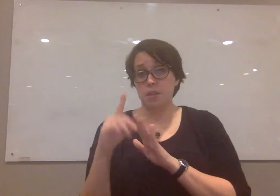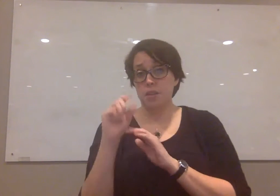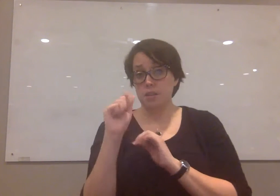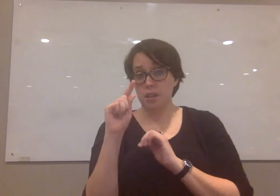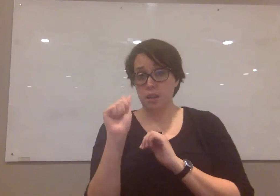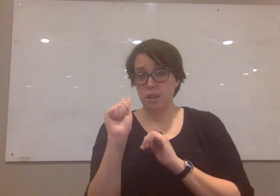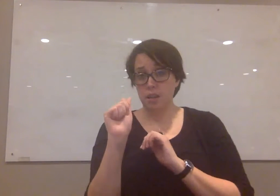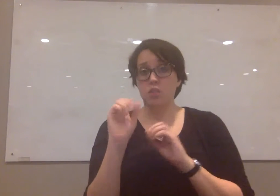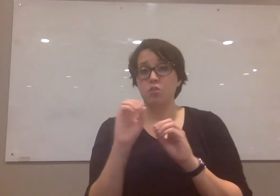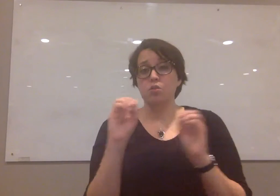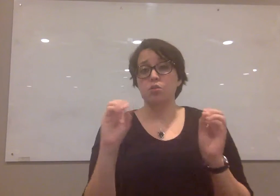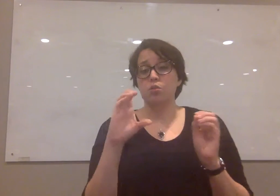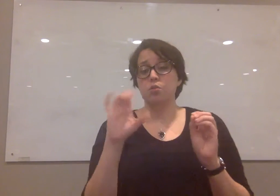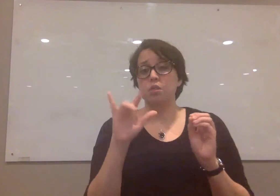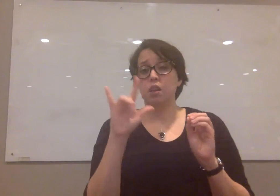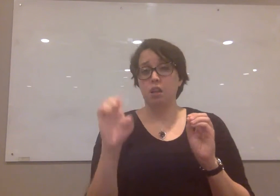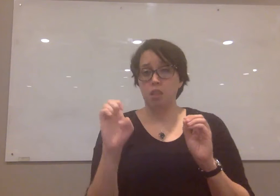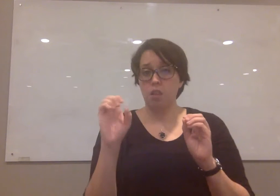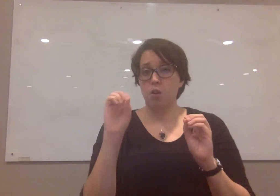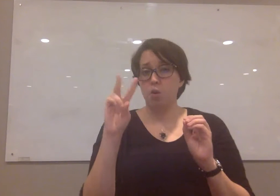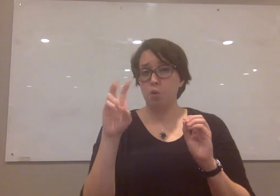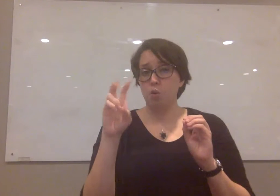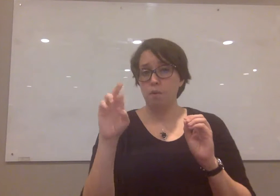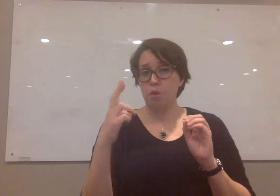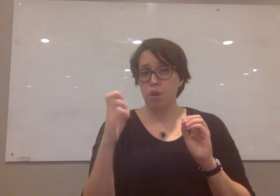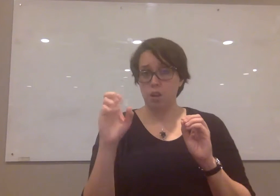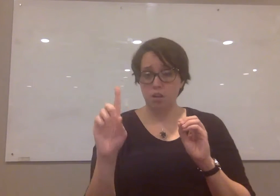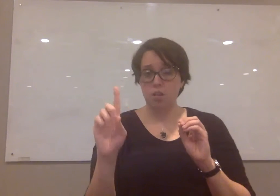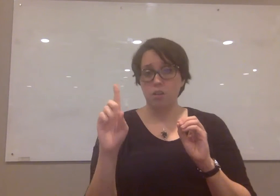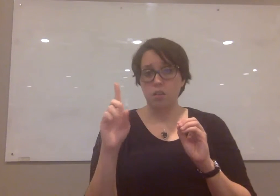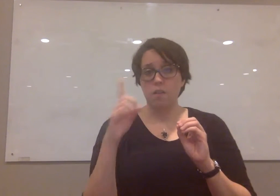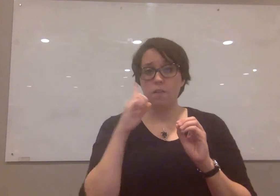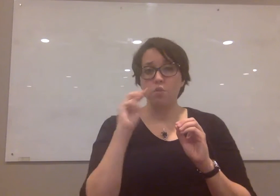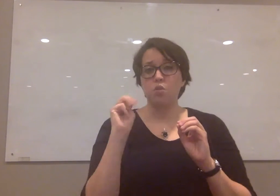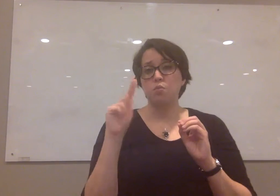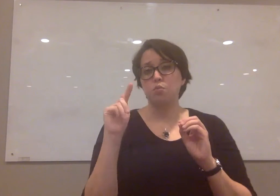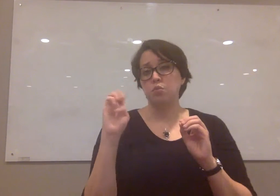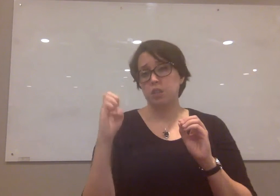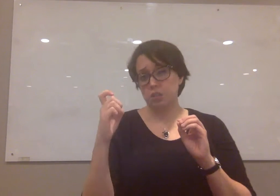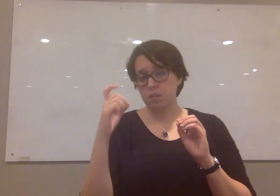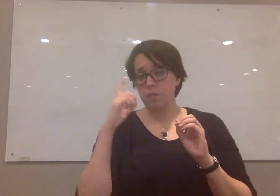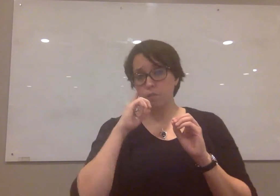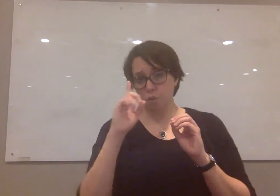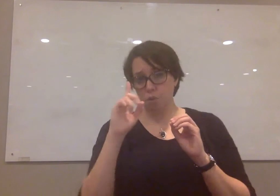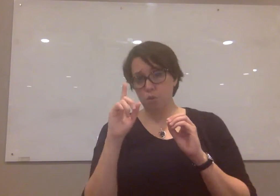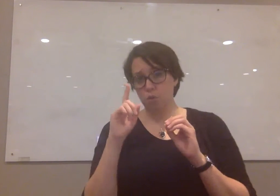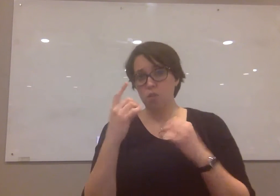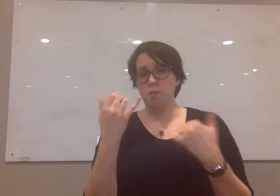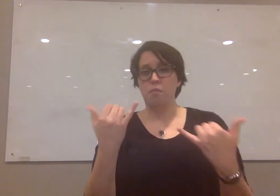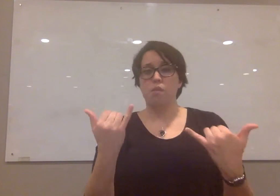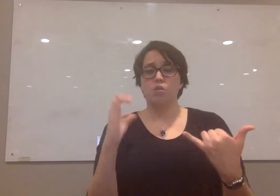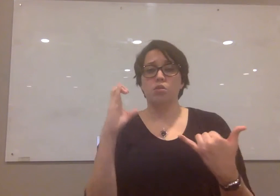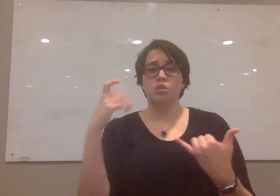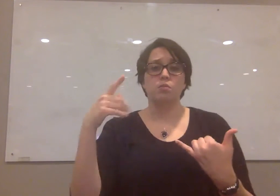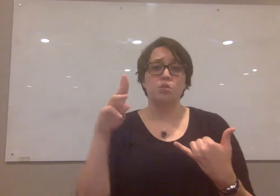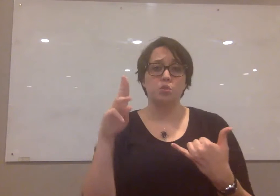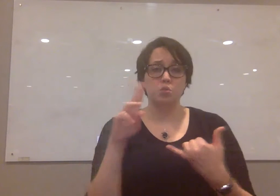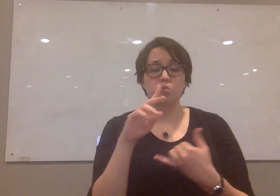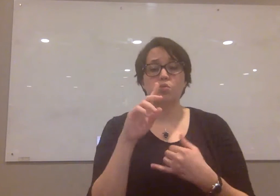cycle overhead that a mutex takes to implement on modern CPUs, especially when you're multiple cores